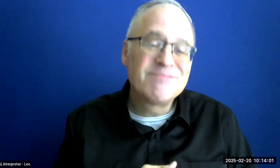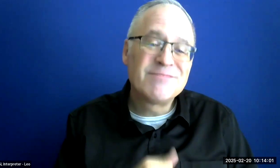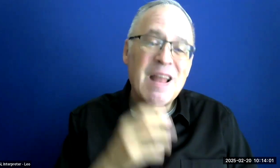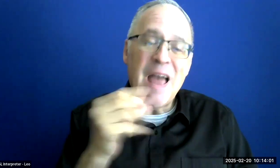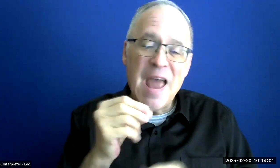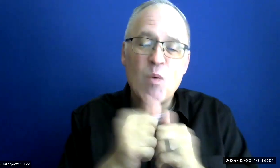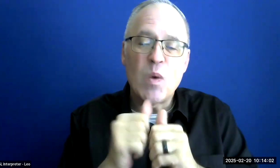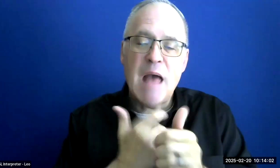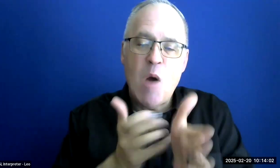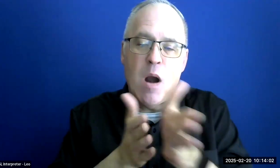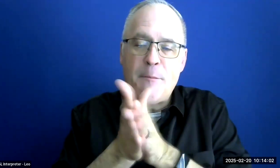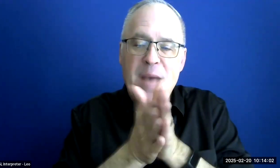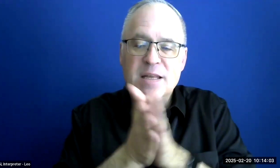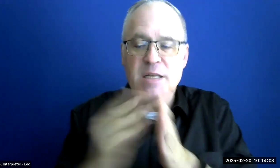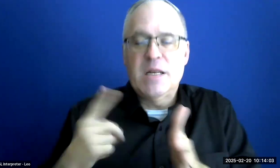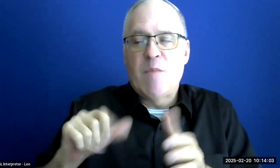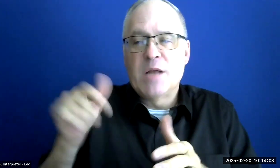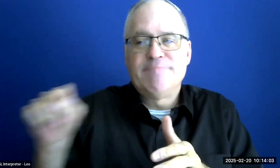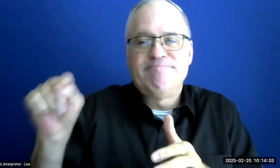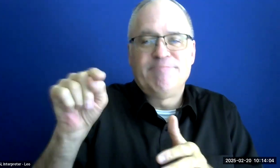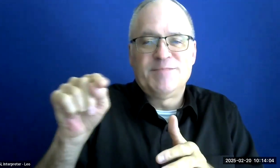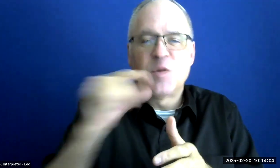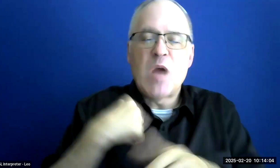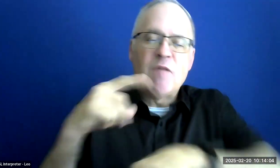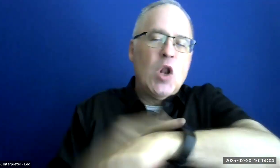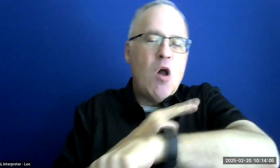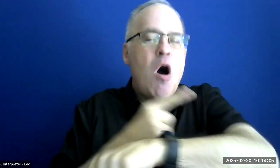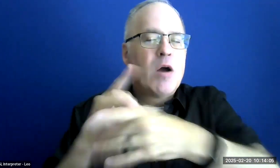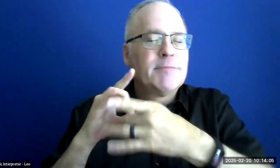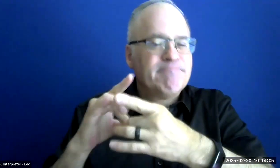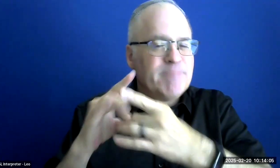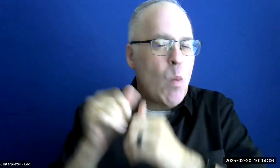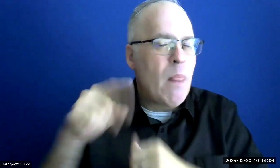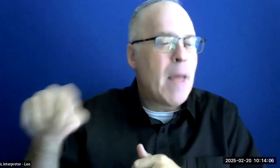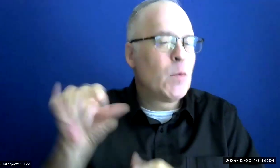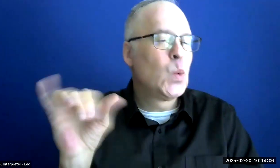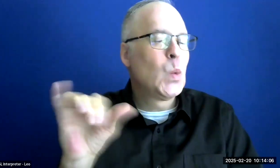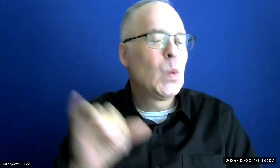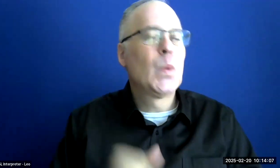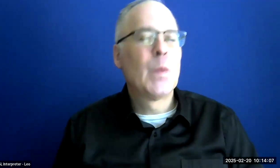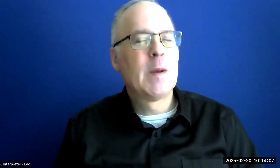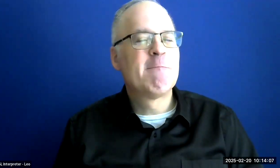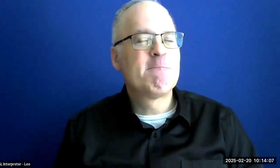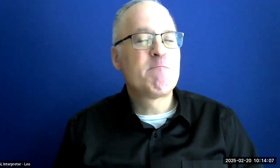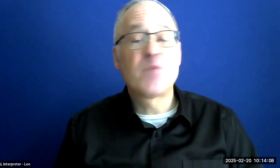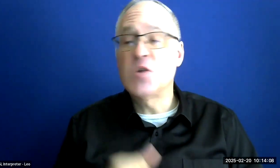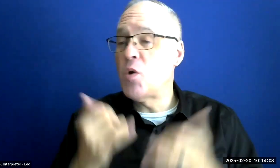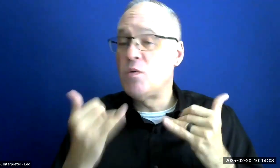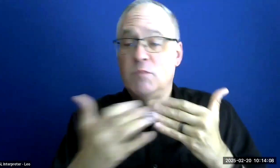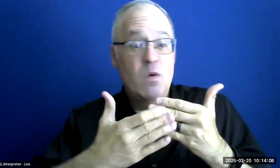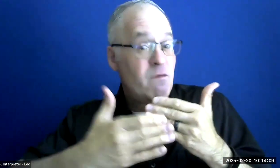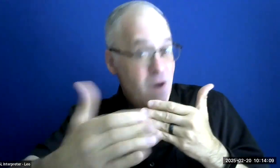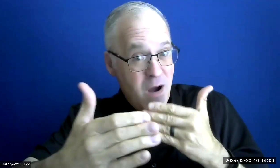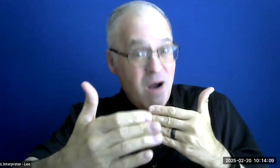recognized, and in most cases long-standing relationships. The work ahead of us is work for those who are committed to being